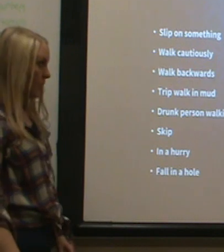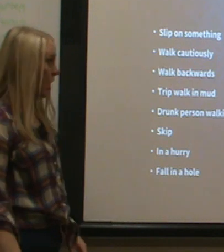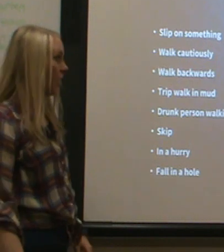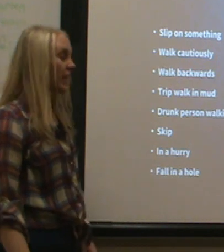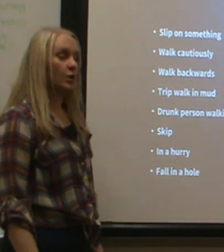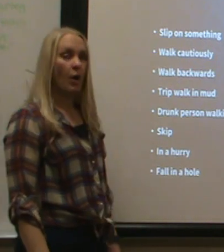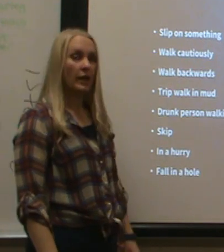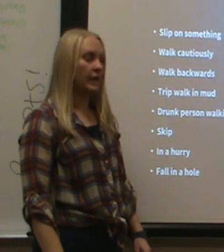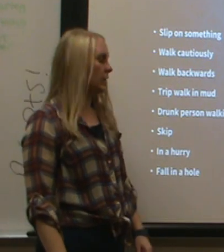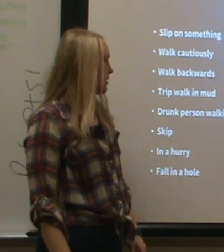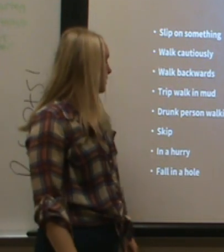All right, you're walking.